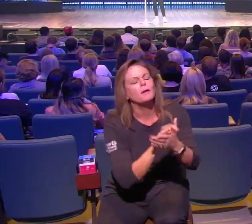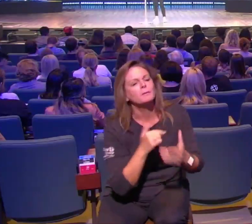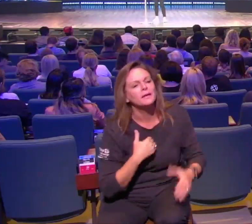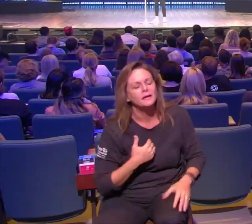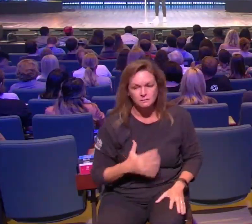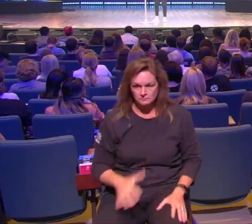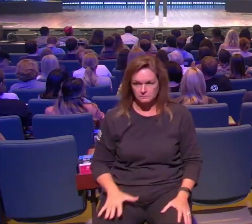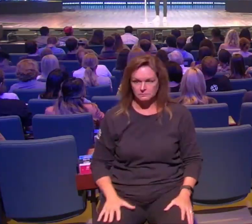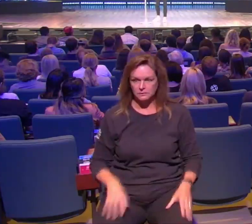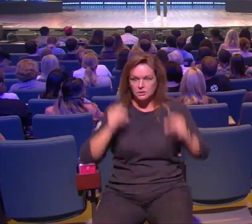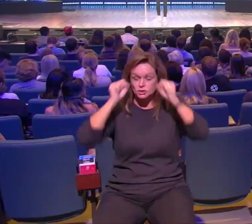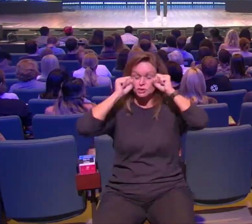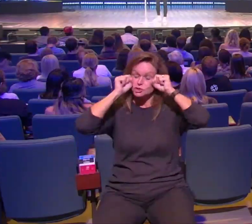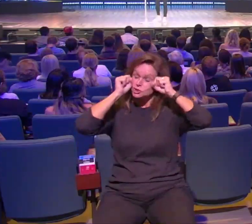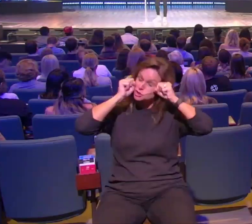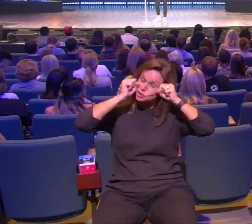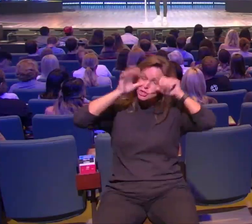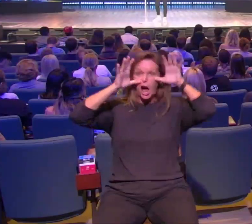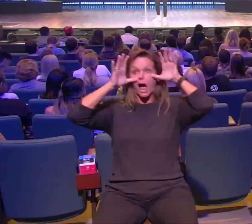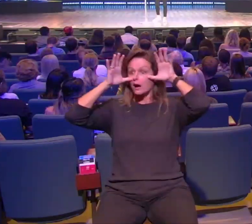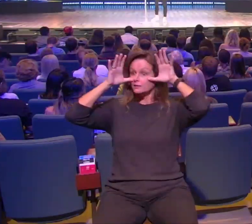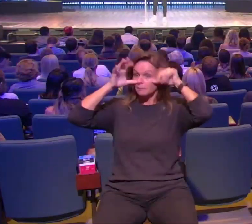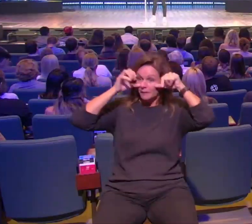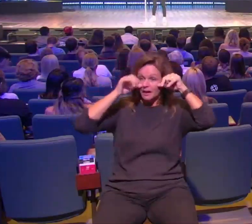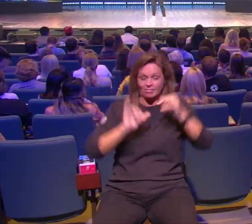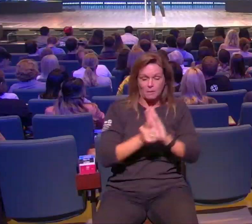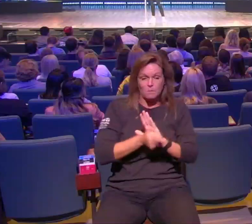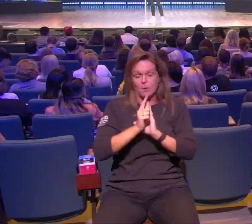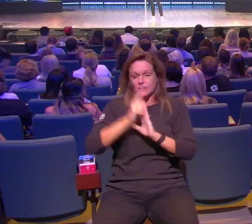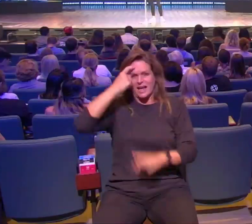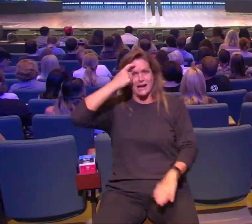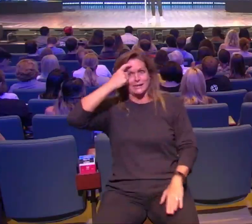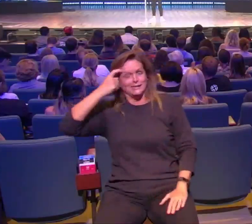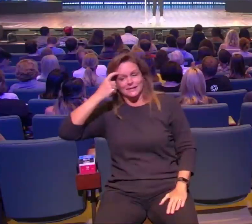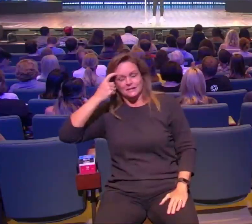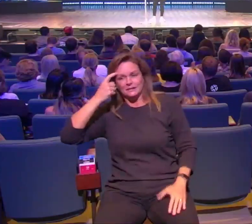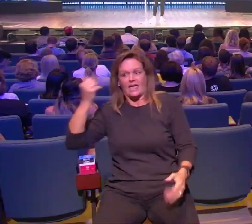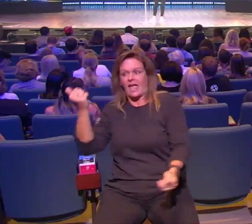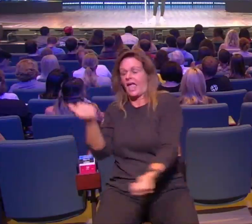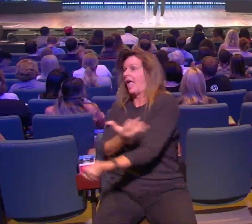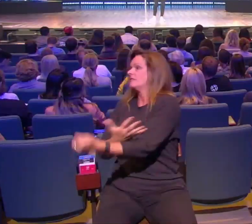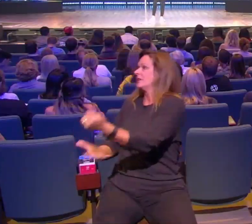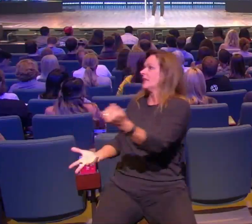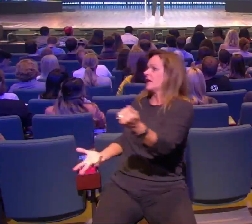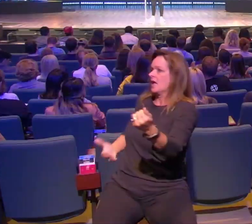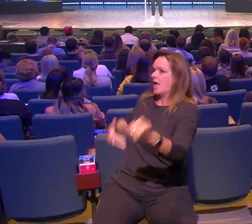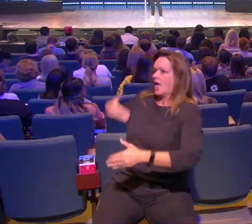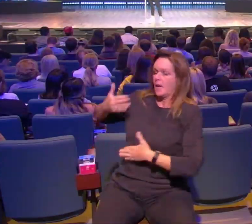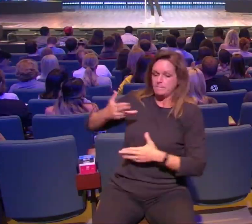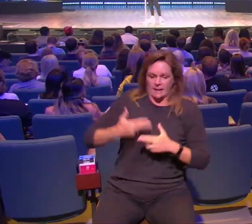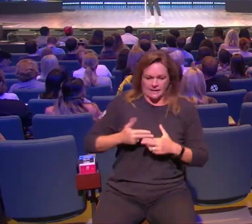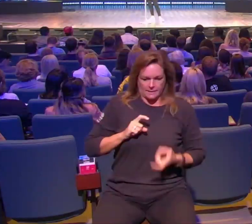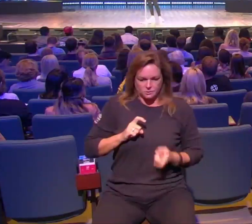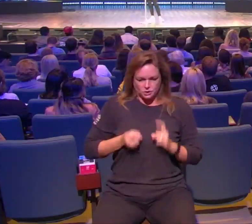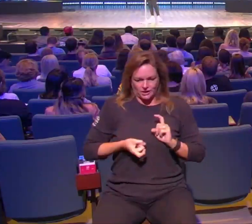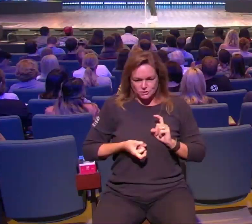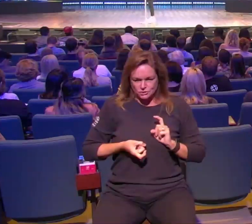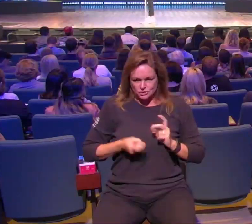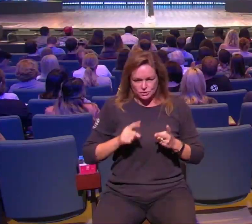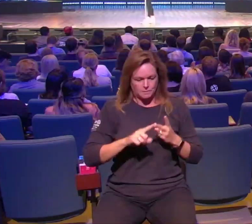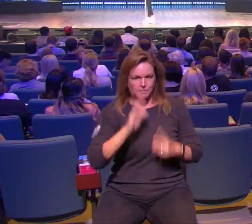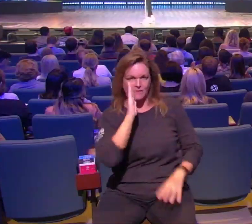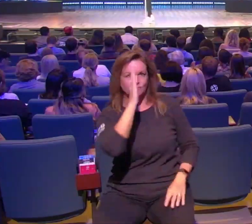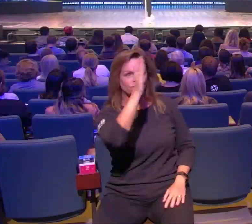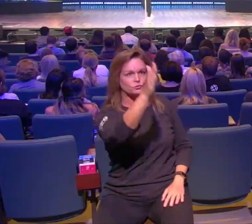thinking that in that moment that he asked me to marry him, everything changed. My name changed, my